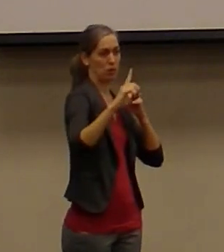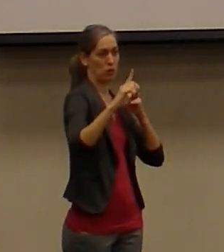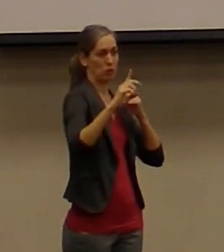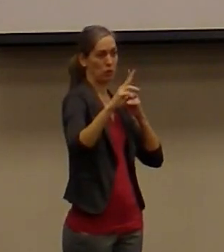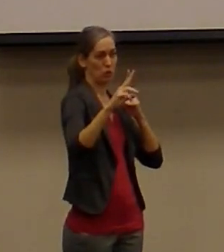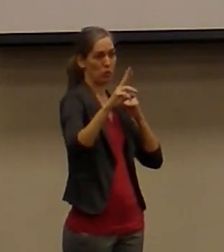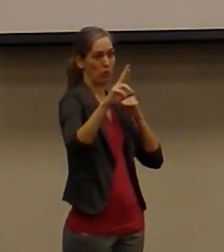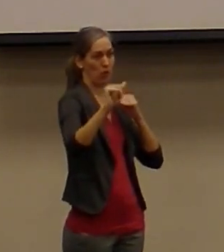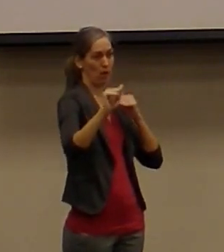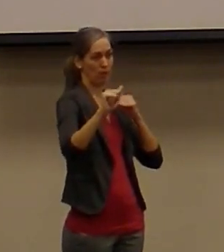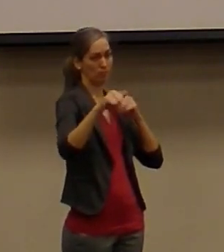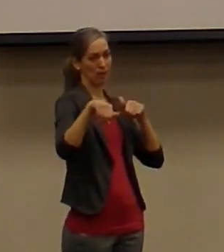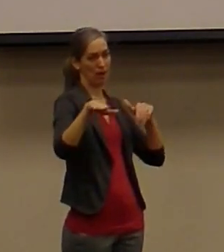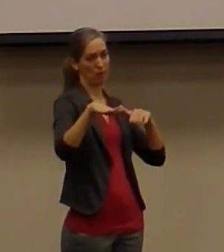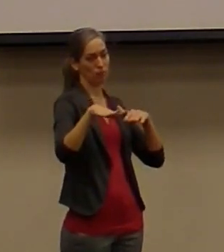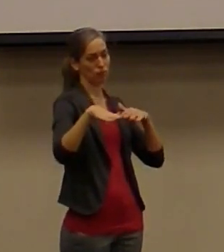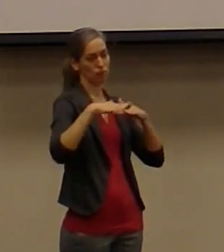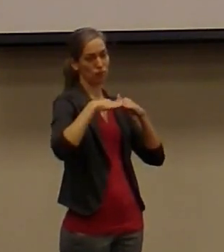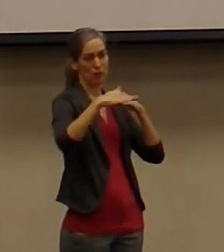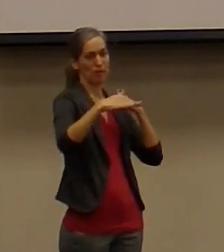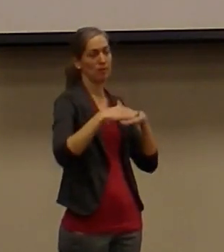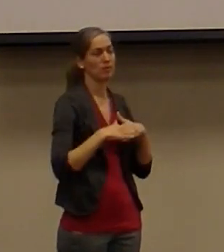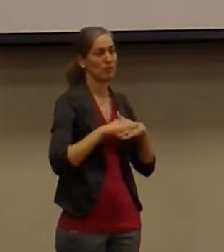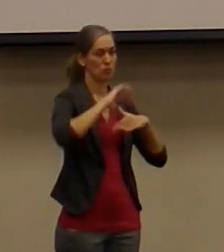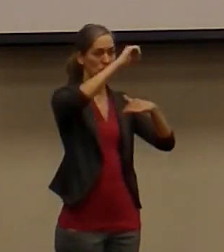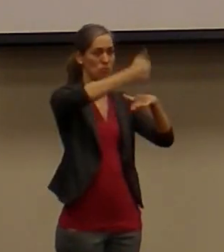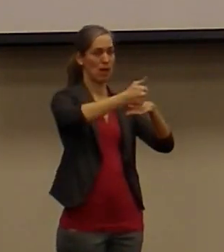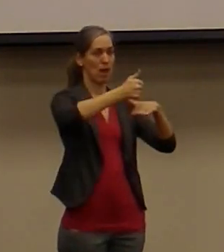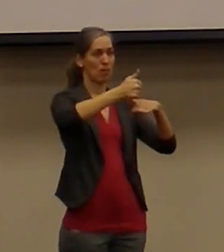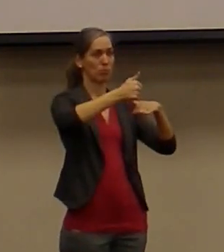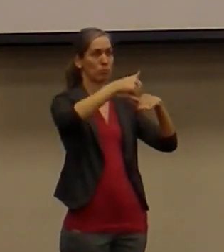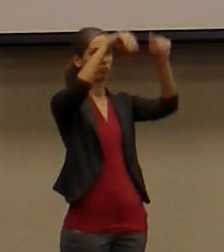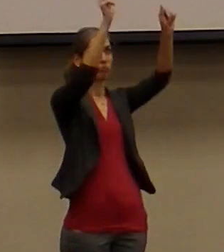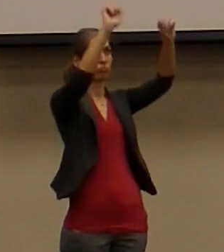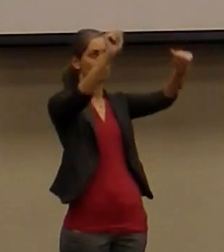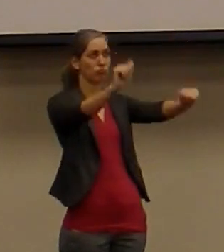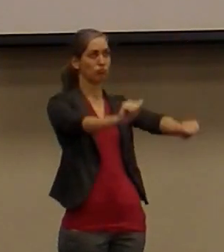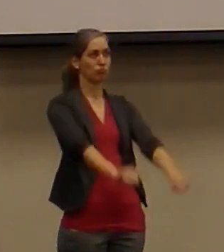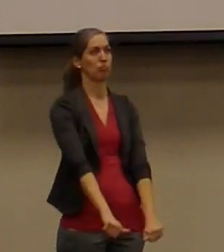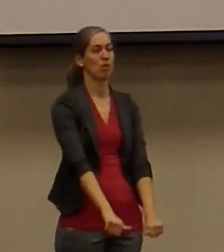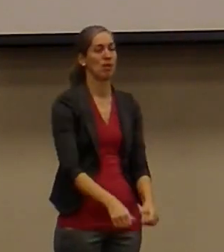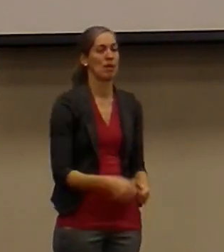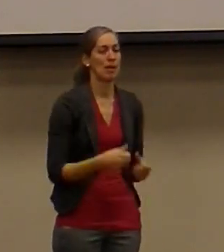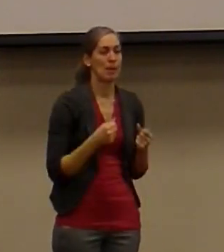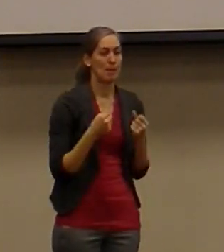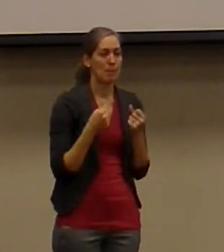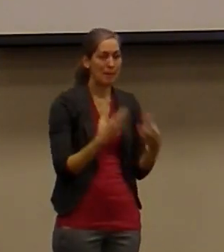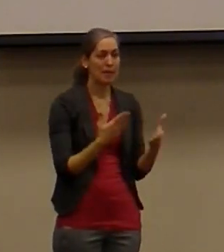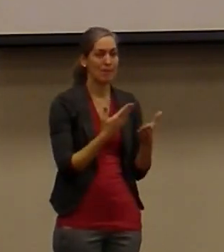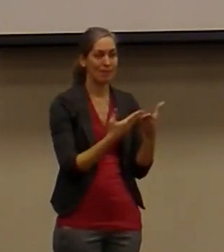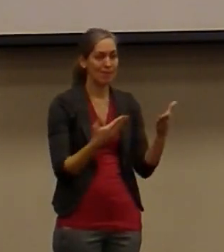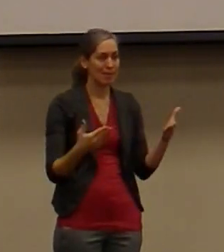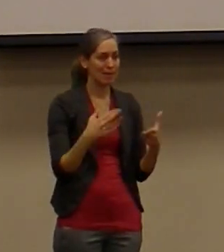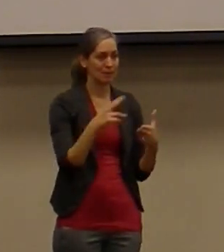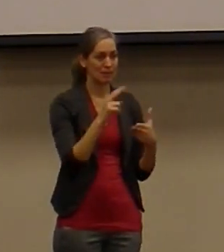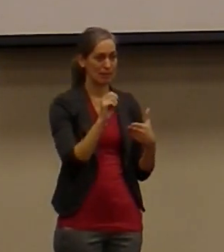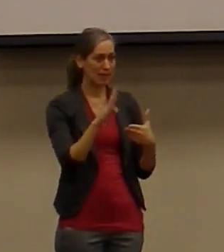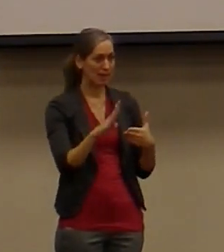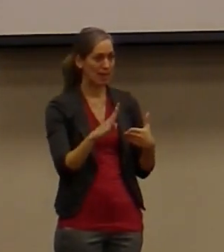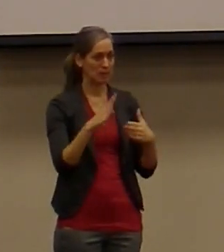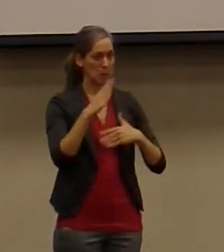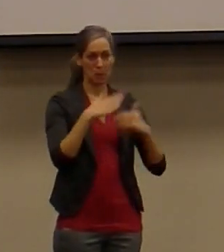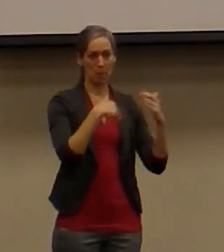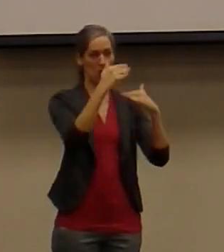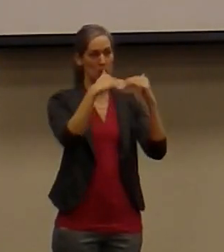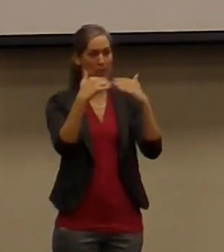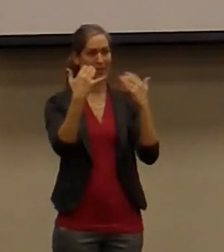works that Nebuchadnezzar did in his day have long since disappeared. Archaeologists even today are still